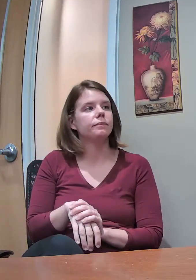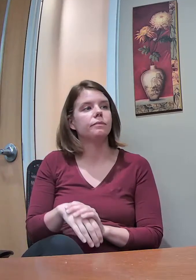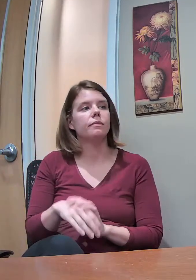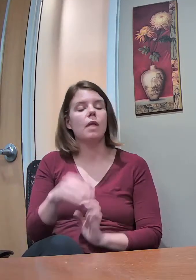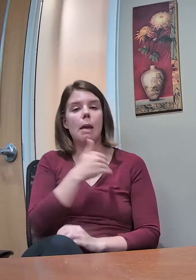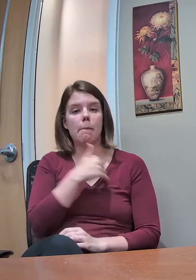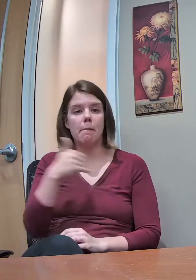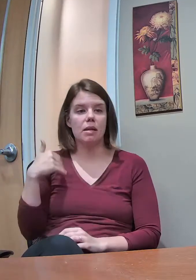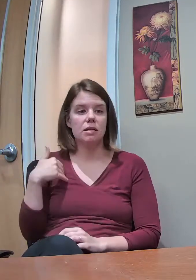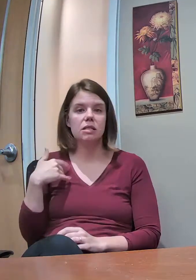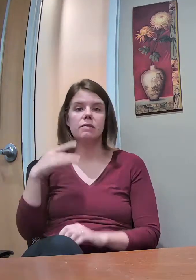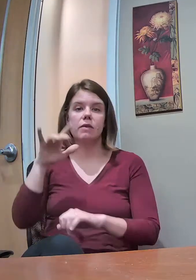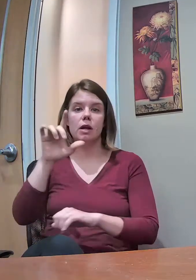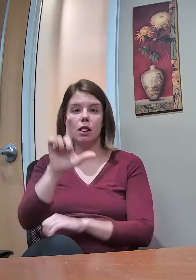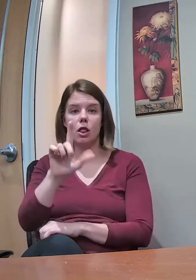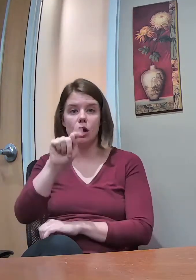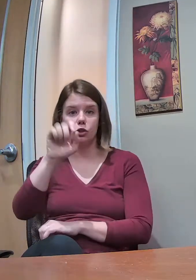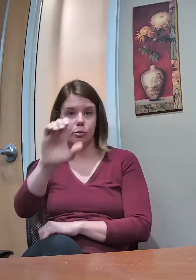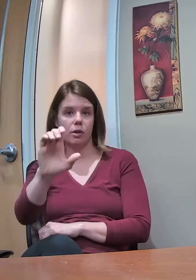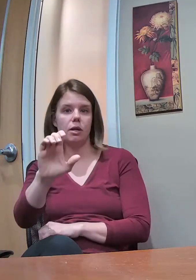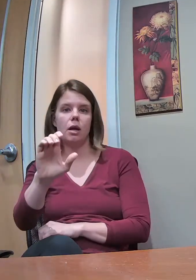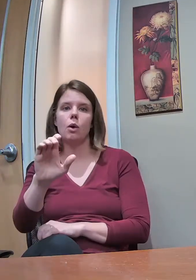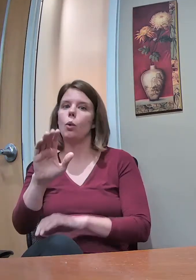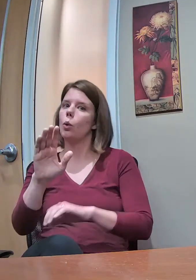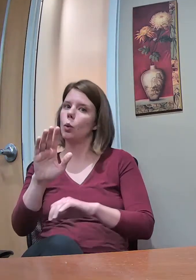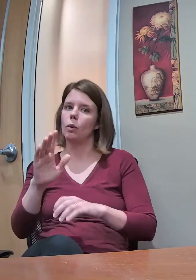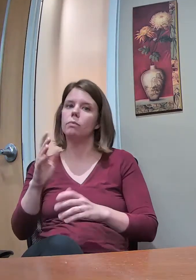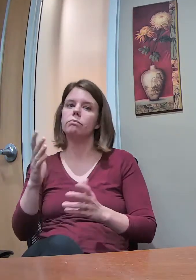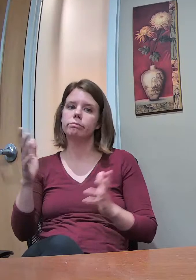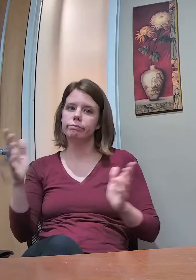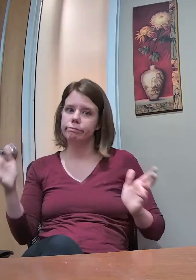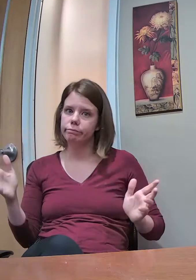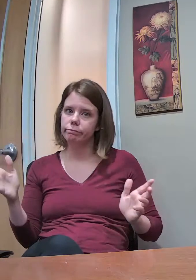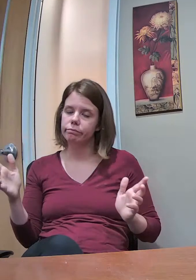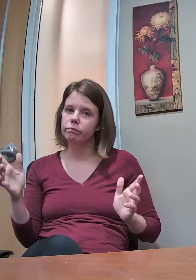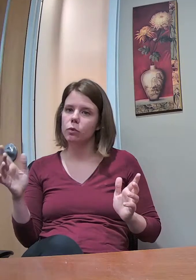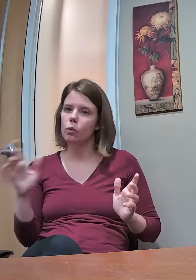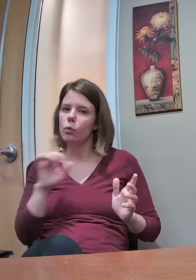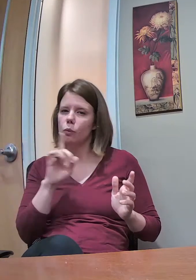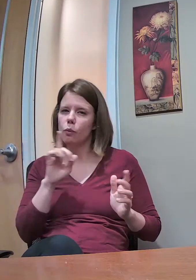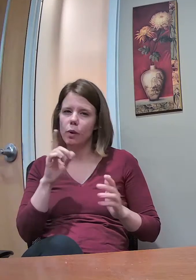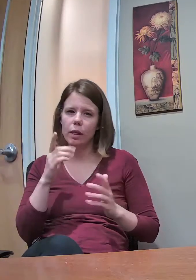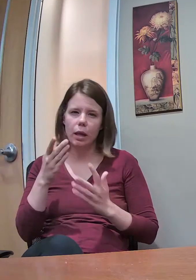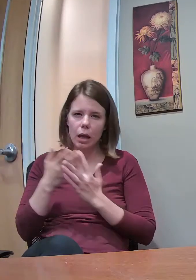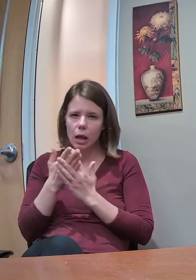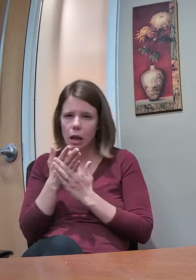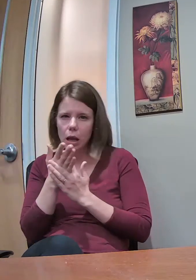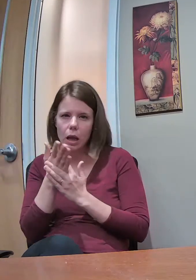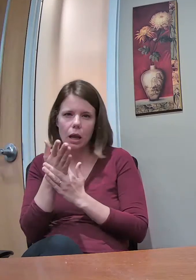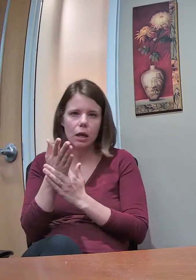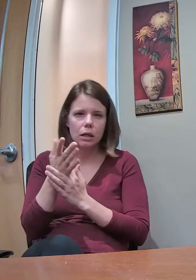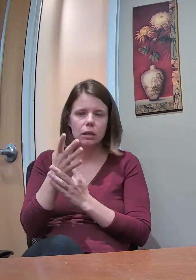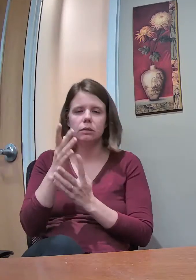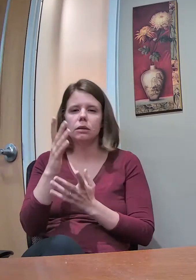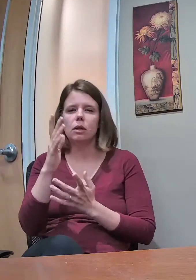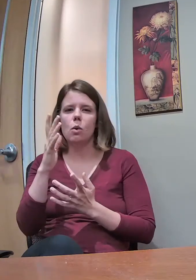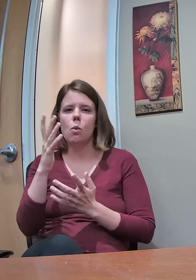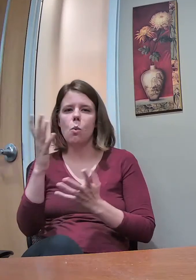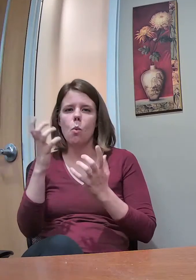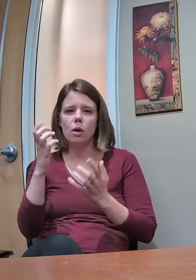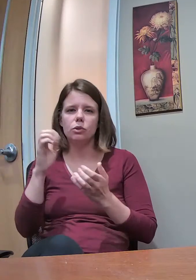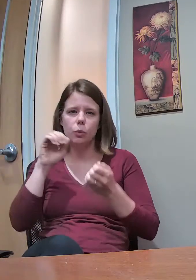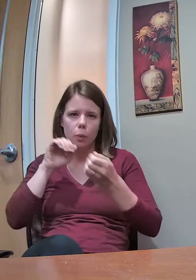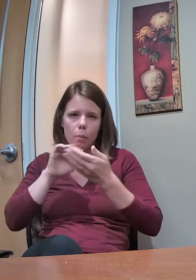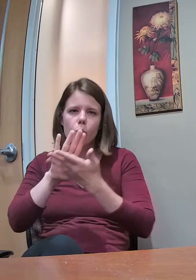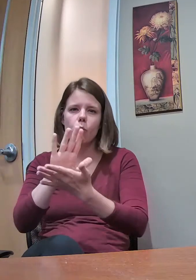Okay. Ministry of Long-Term Care is taking a cautious approach to modifying restrictions in